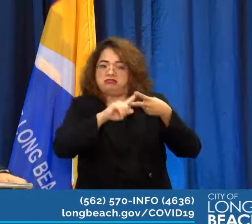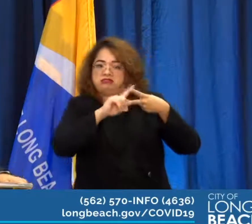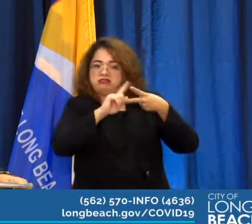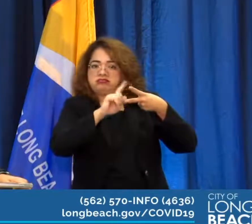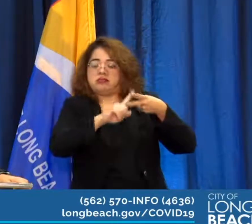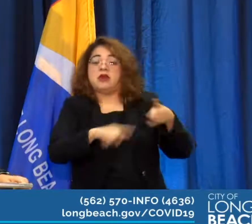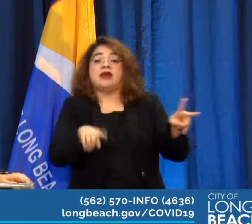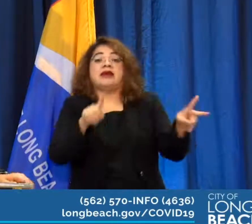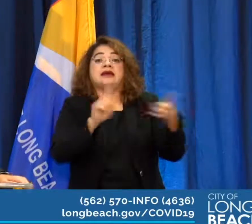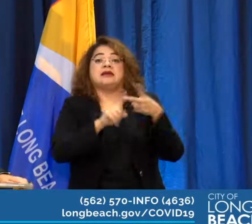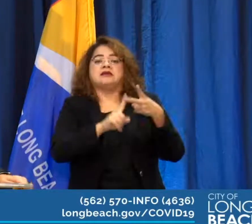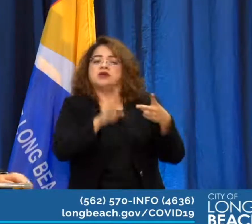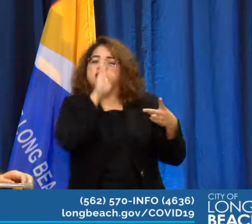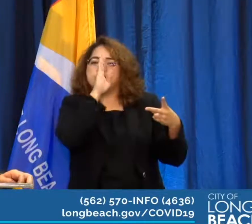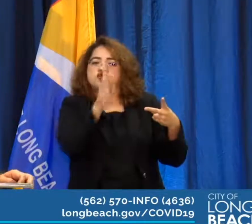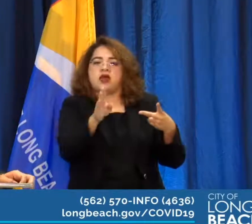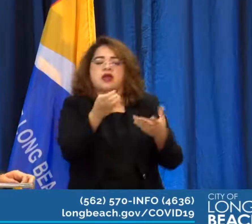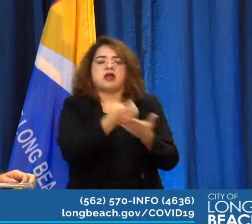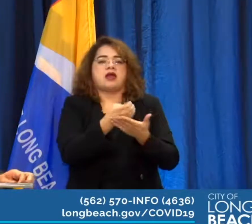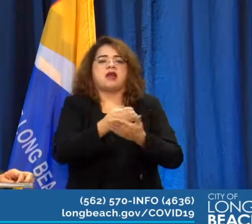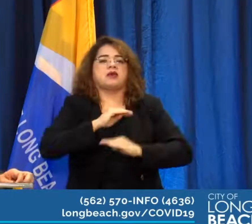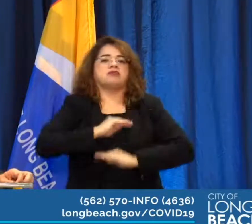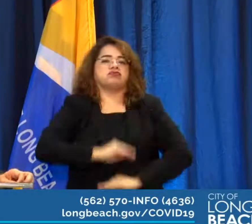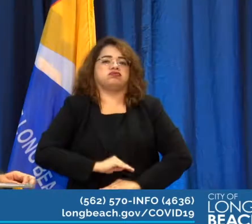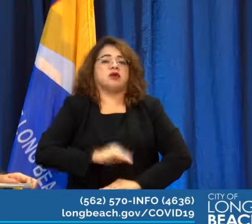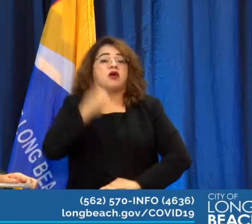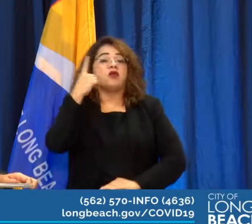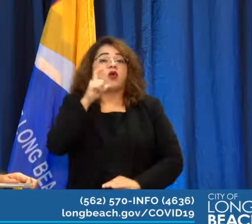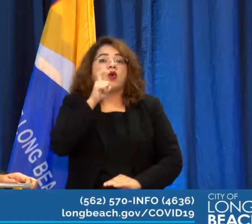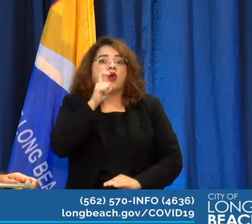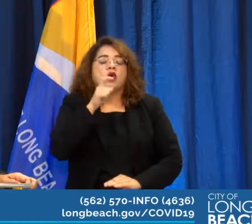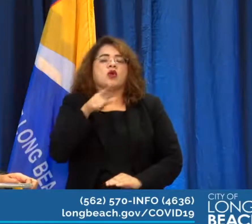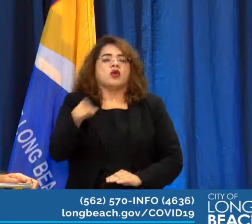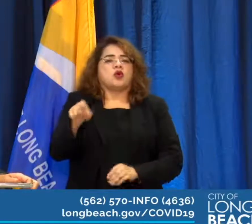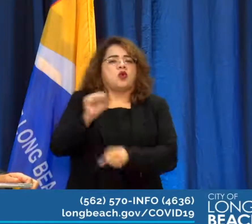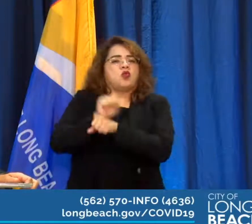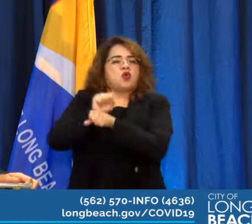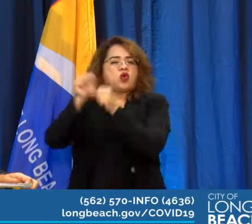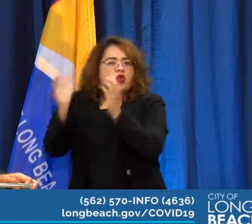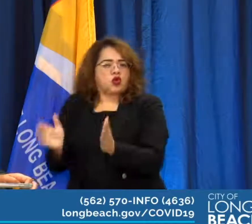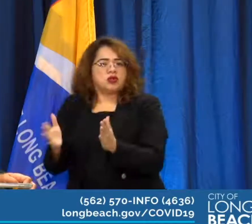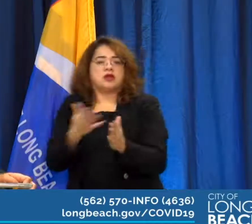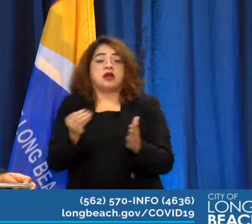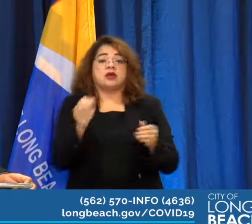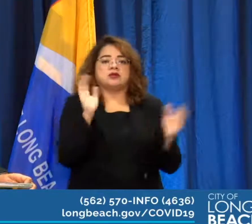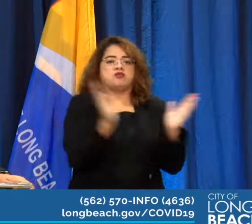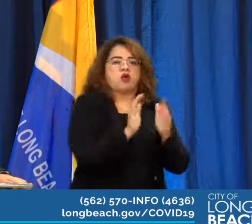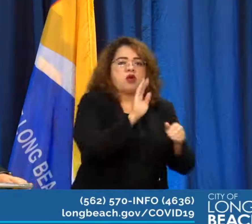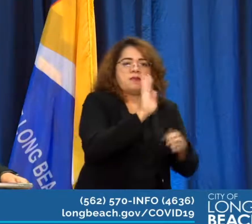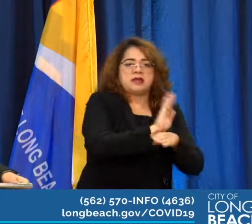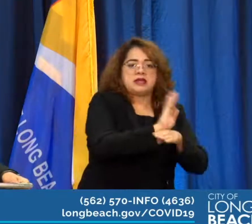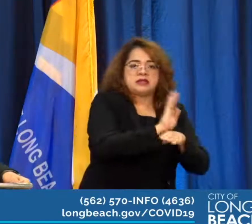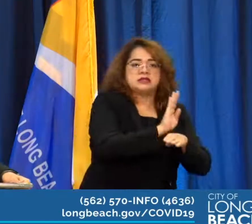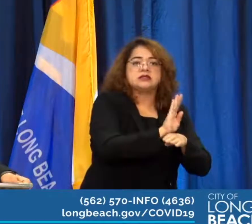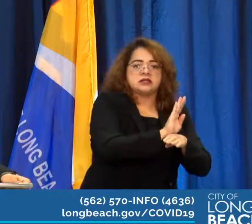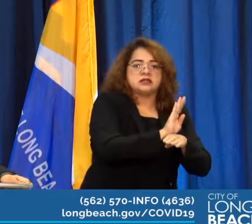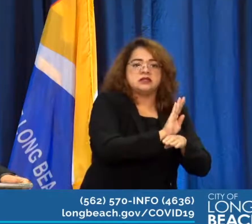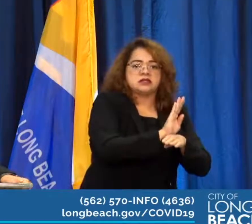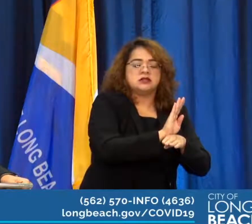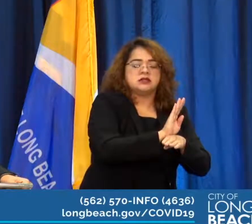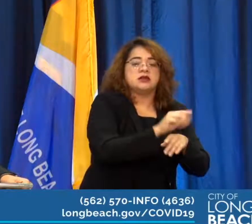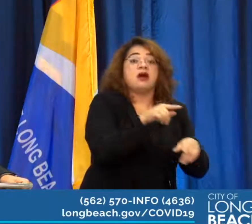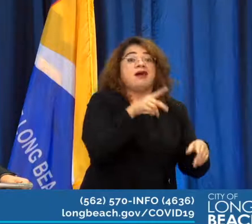be direct economic relief to workers and the small businesses that right now are seeing